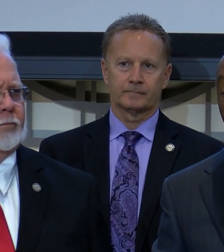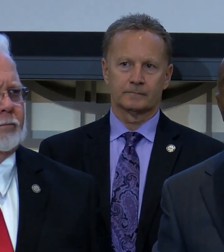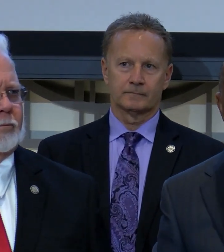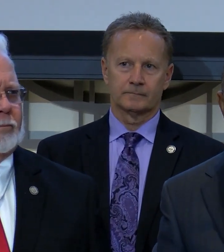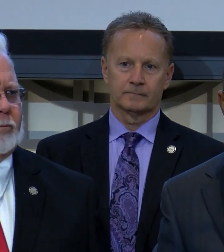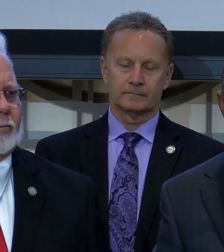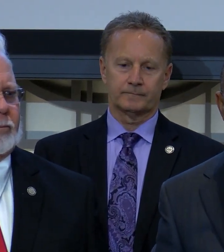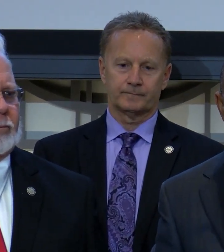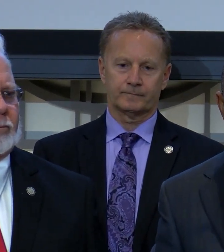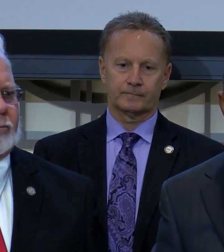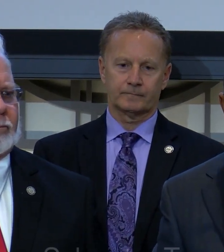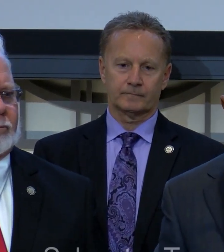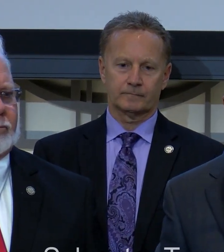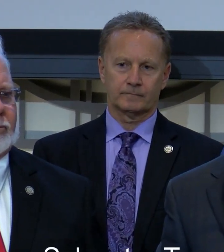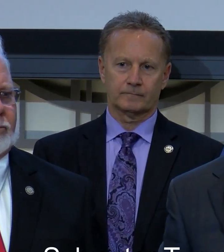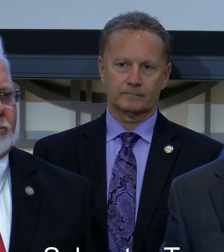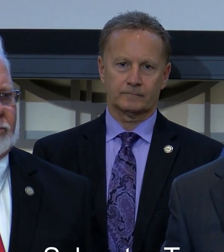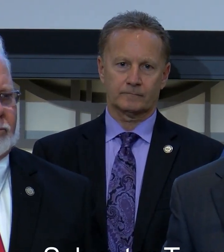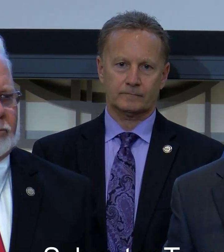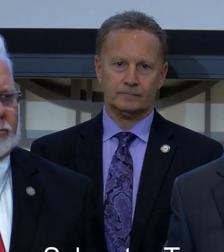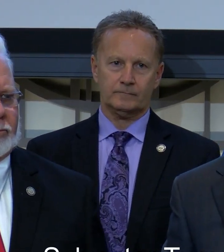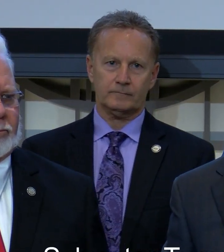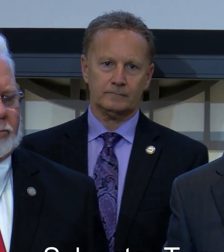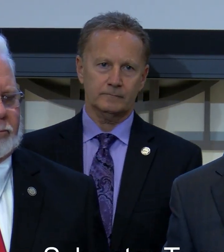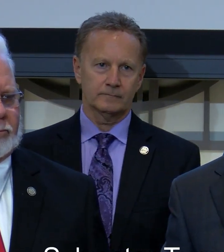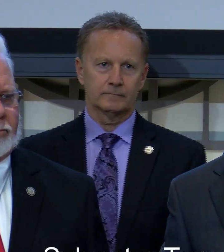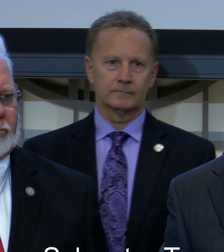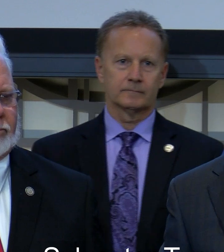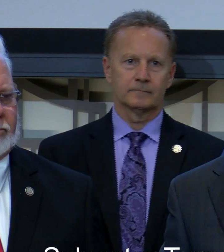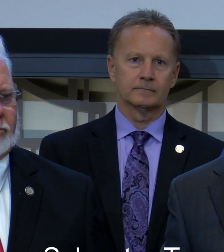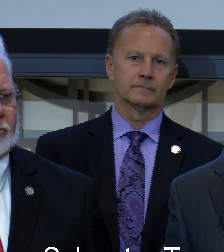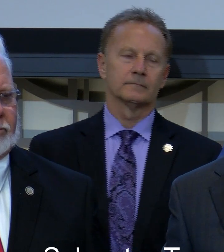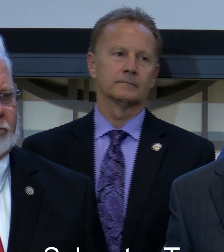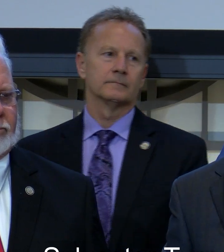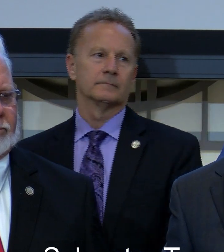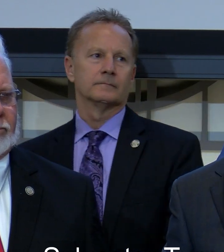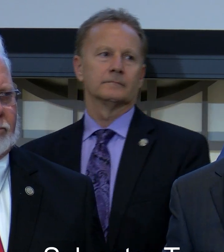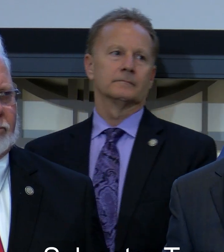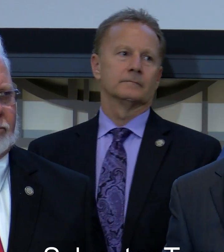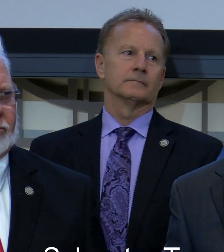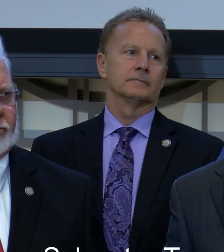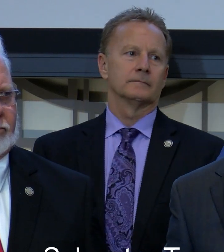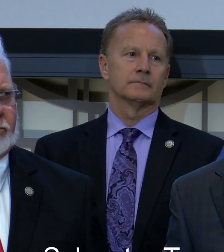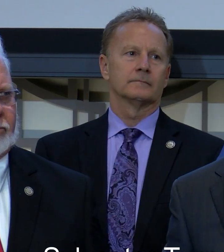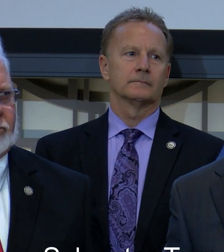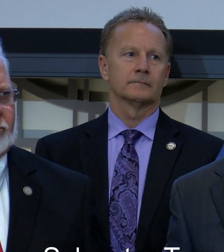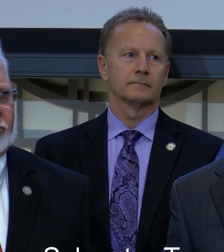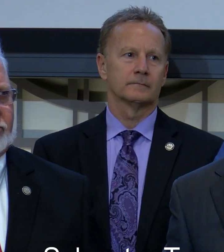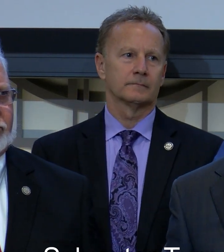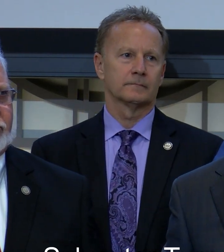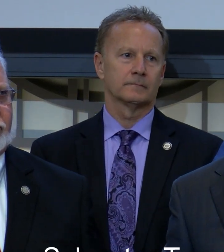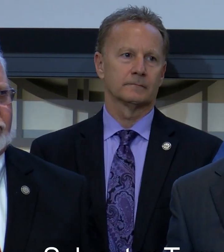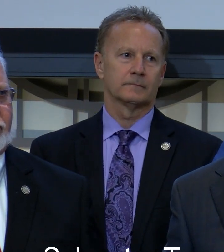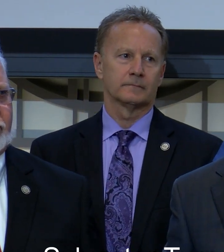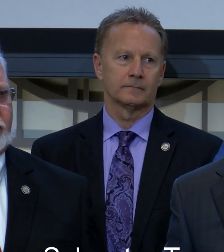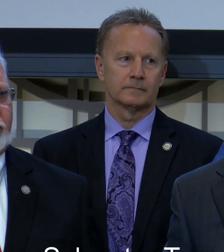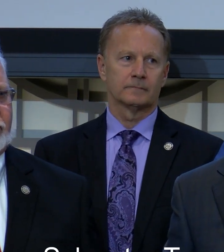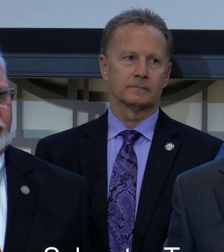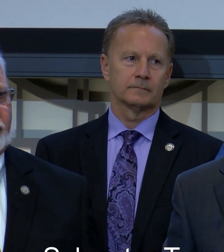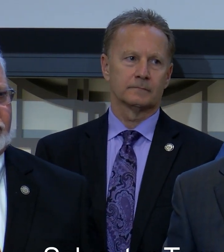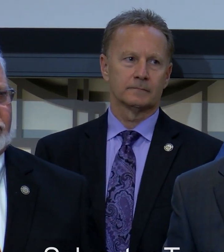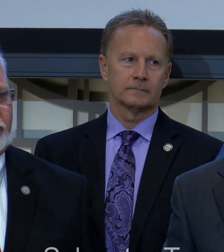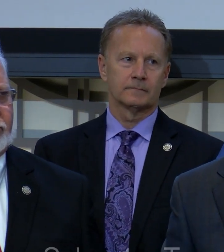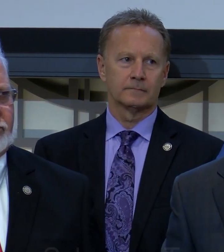last several days, really in the last 24 hours. One of the key messages that we want to make today, right off the